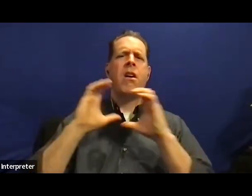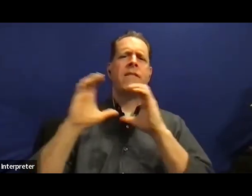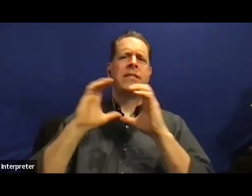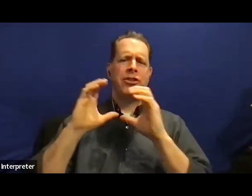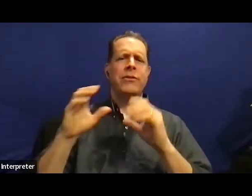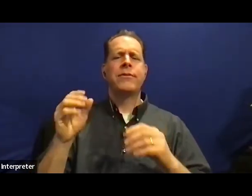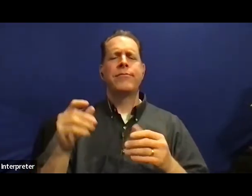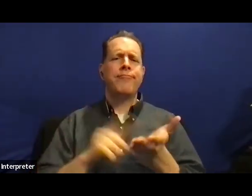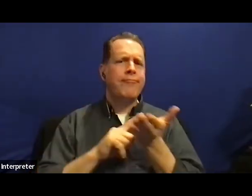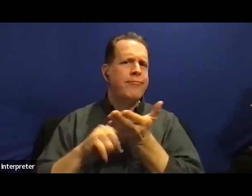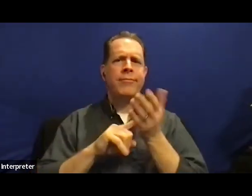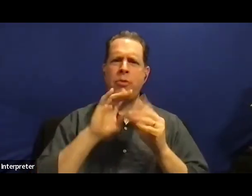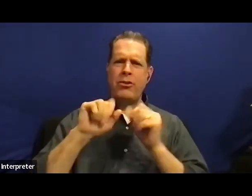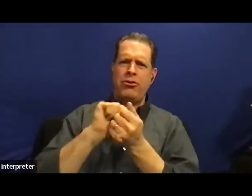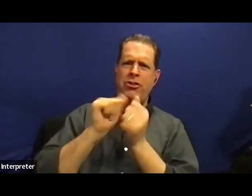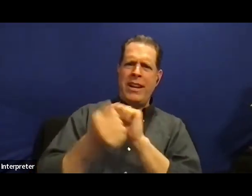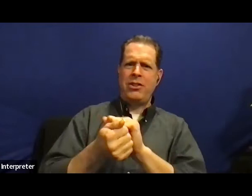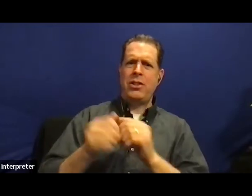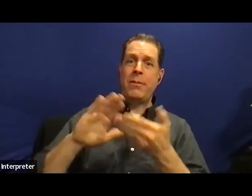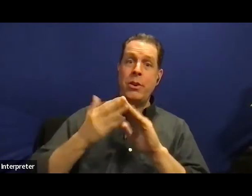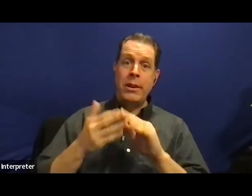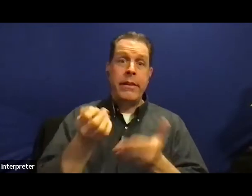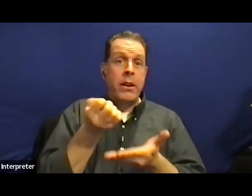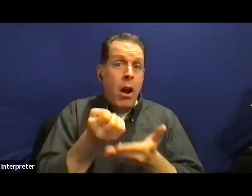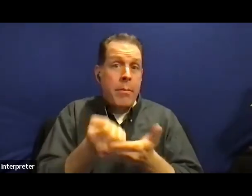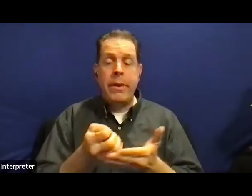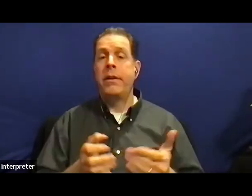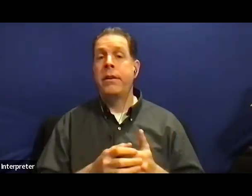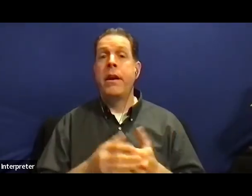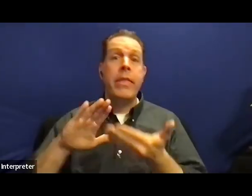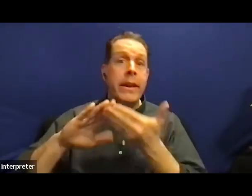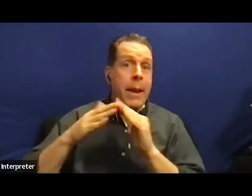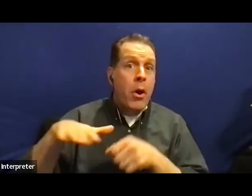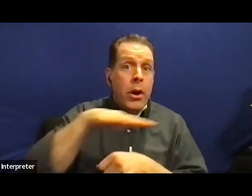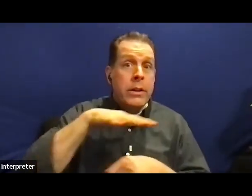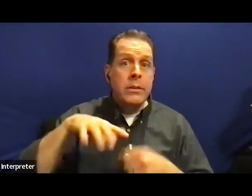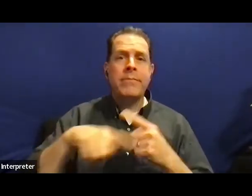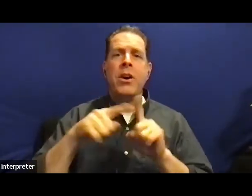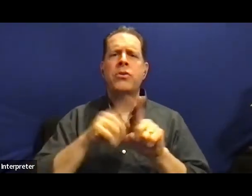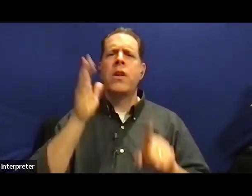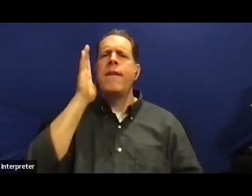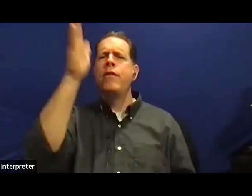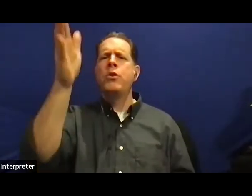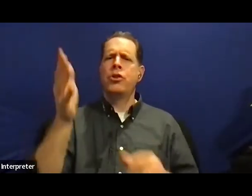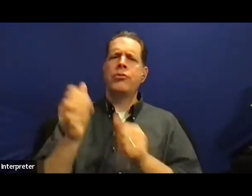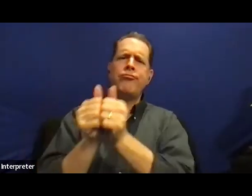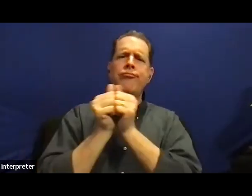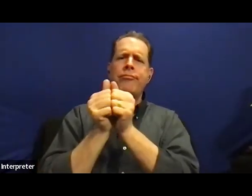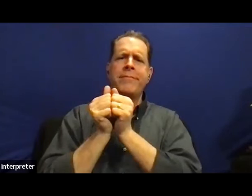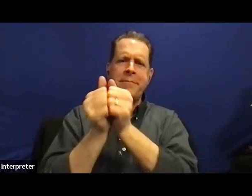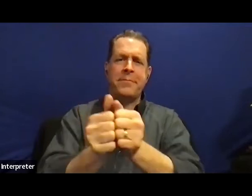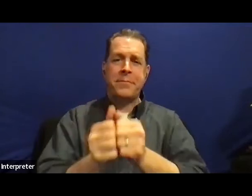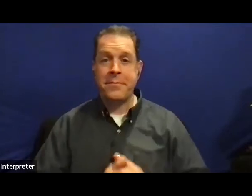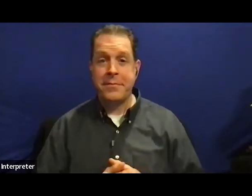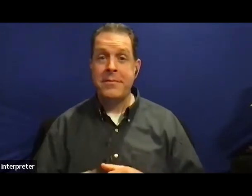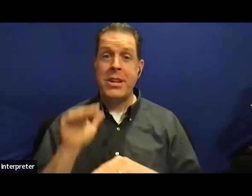in transforming our community, our economy, our neighborhoods, and our future destiny together. Tonight,